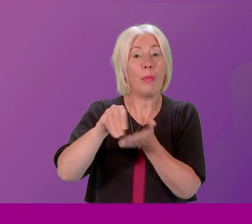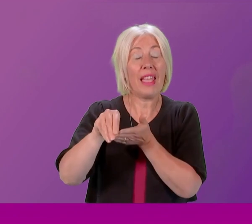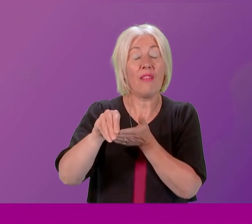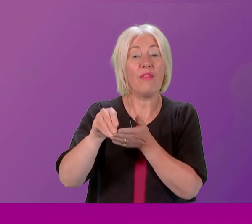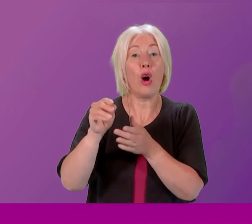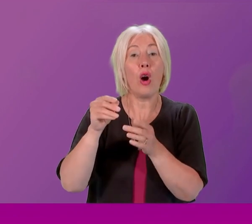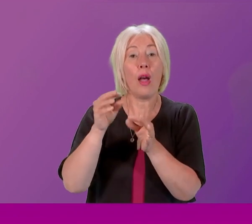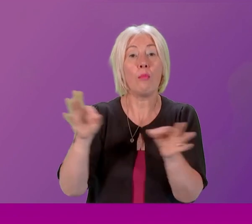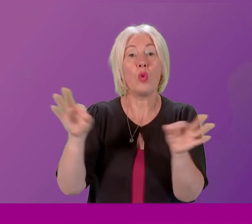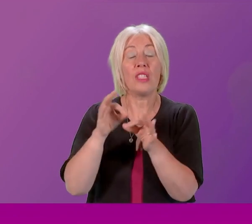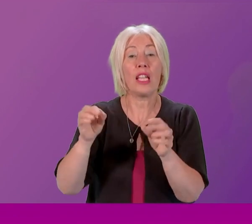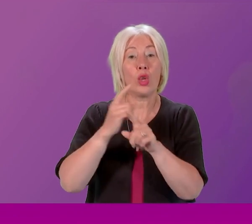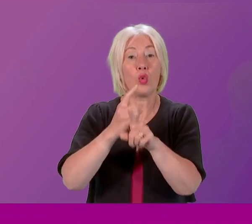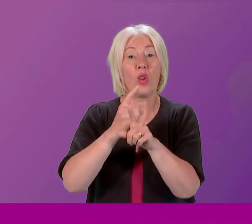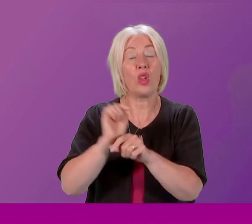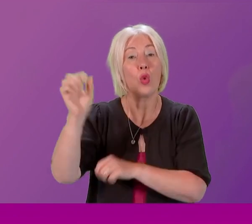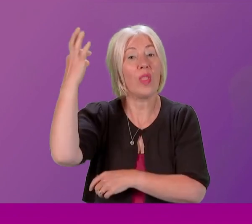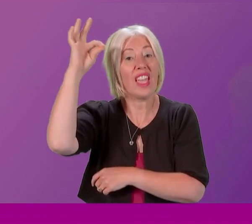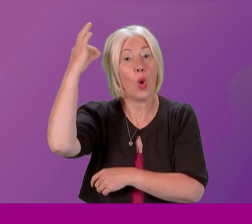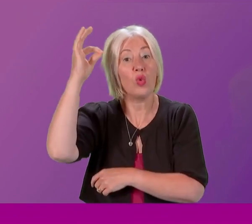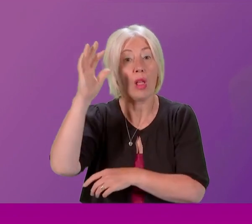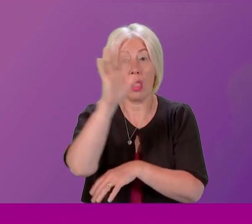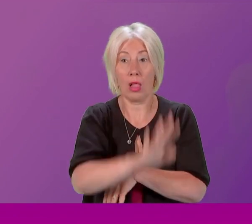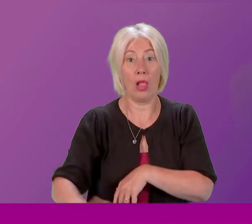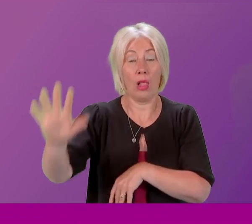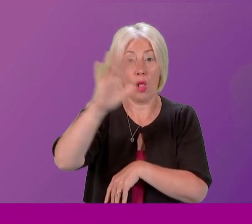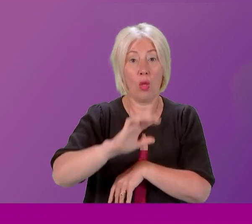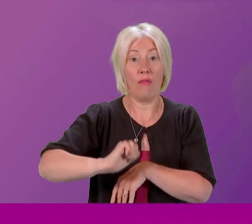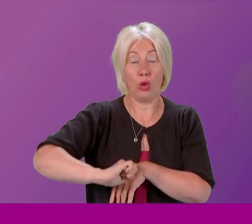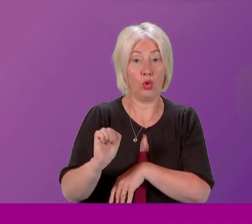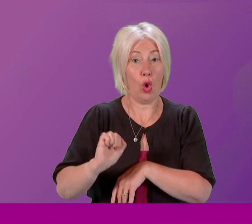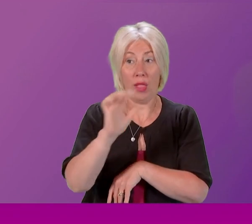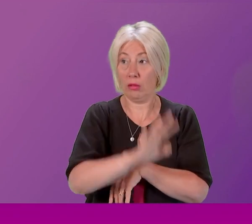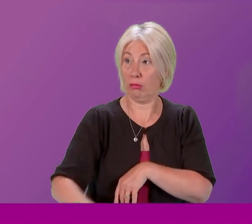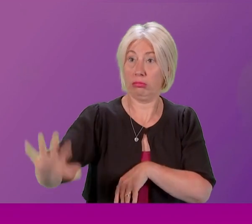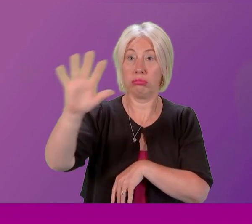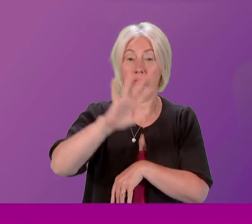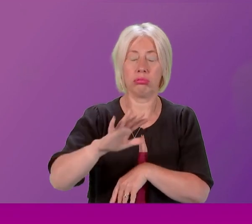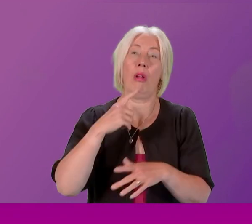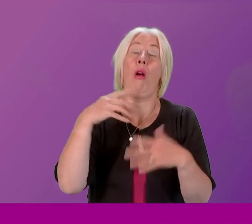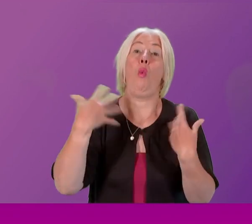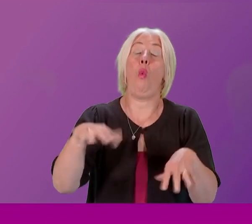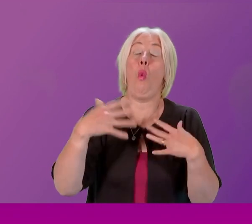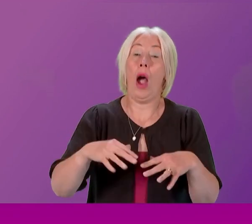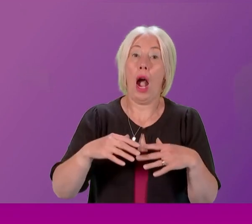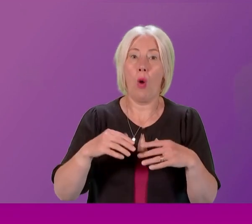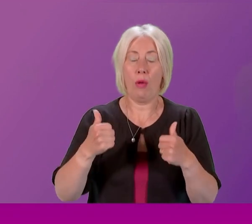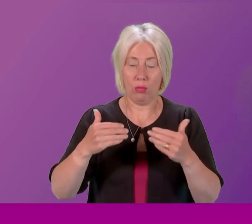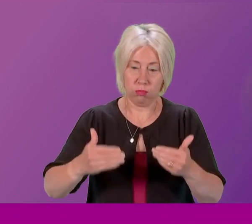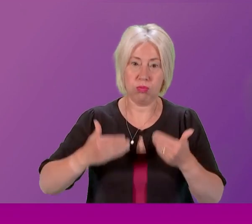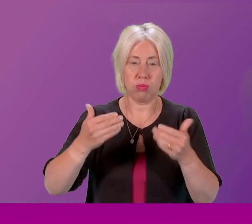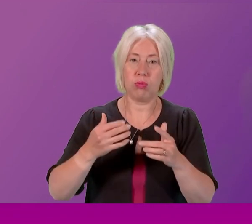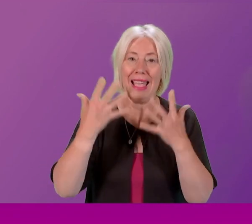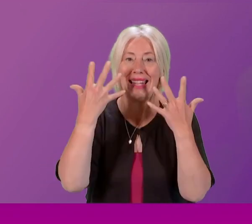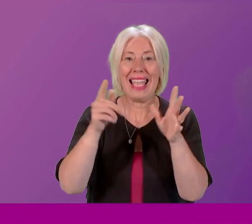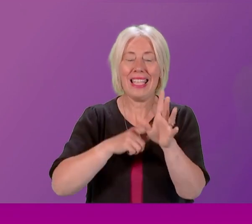tuition being charged by local authorities up and down the country from Shetland to Gretna. That was a major step after 10